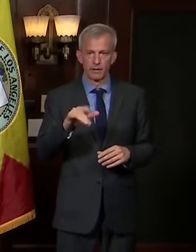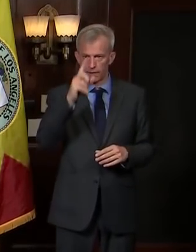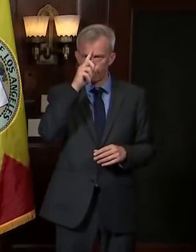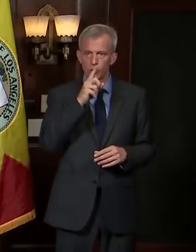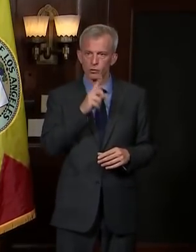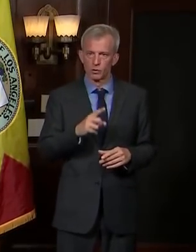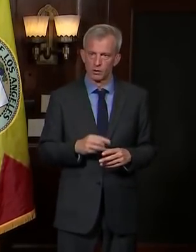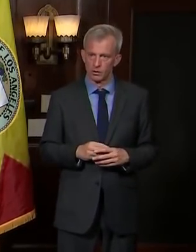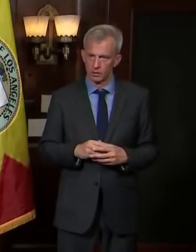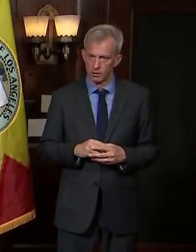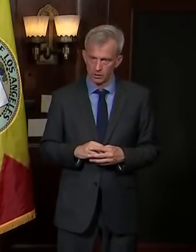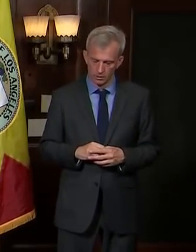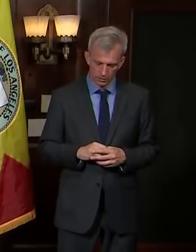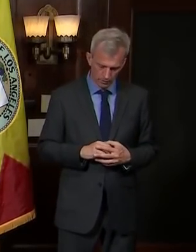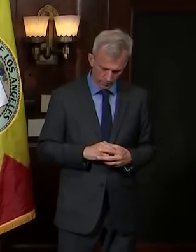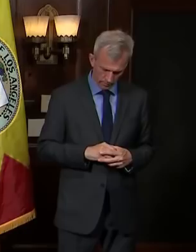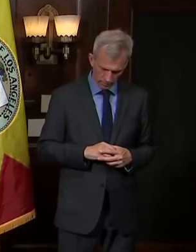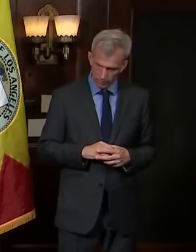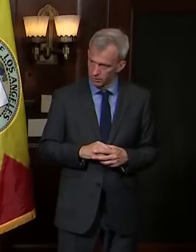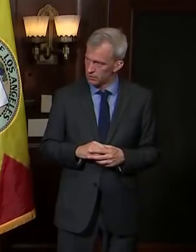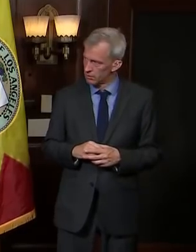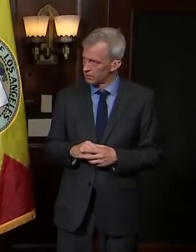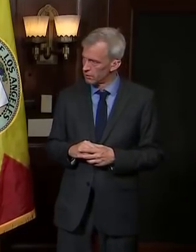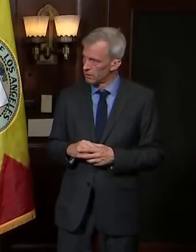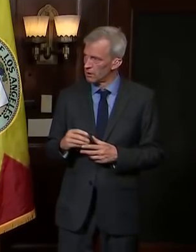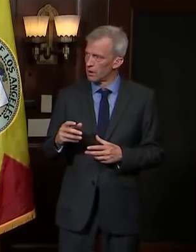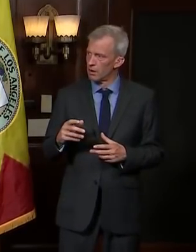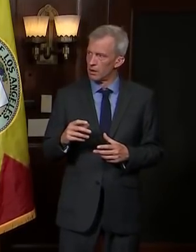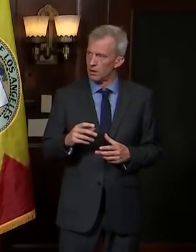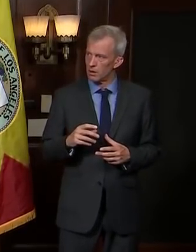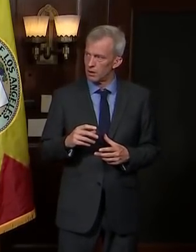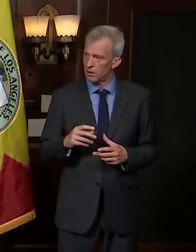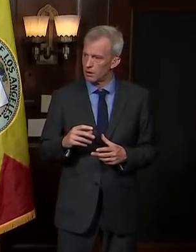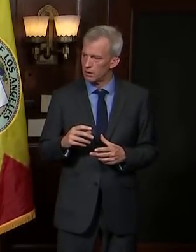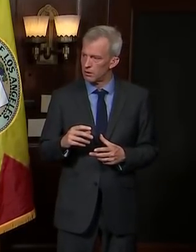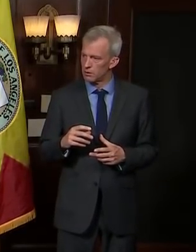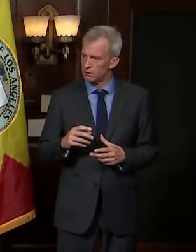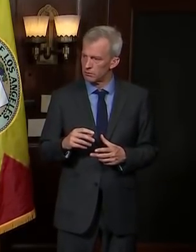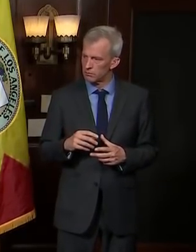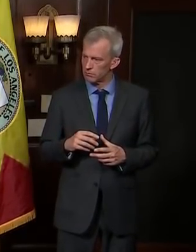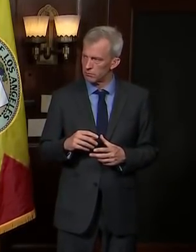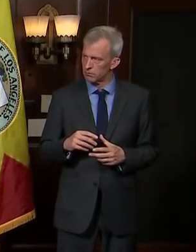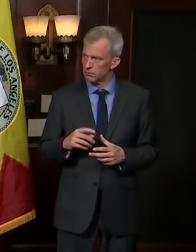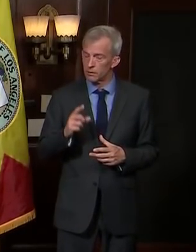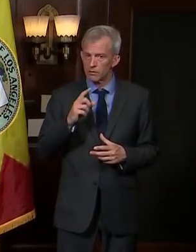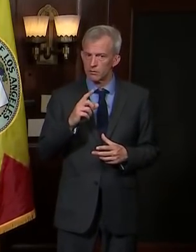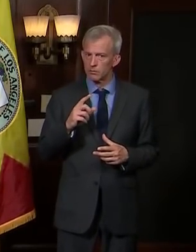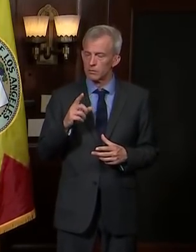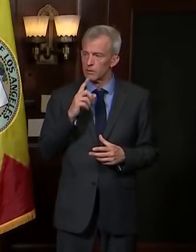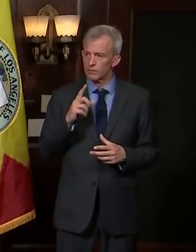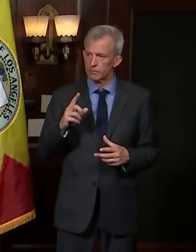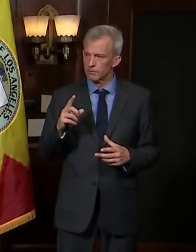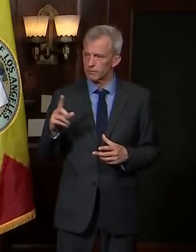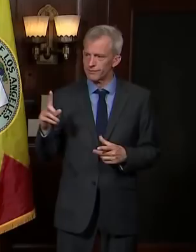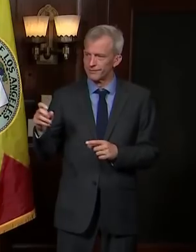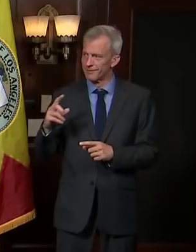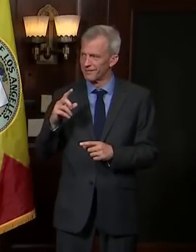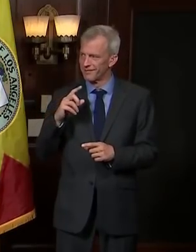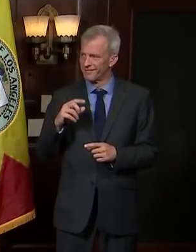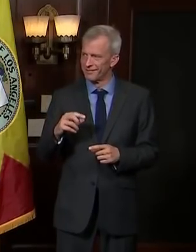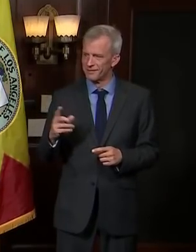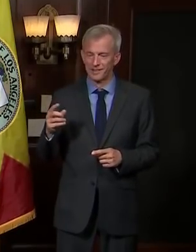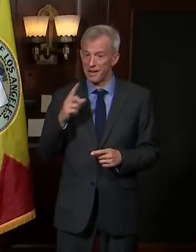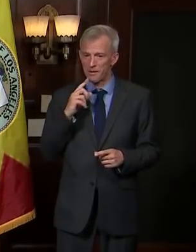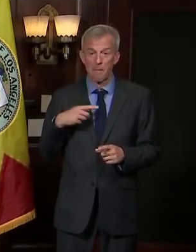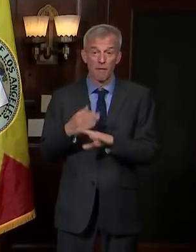And next we turn to the line of Steve Gregory. Oh, sorry, let me say one other thing. Your affiliation and your question. Actually, before your question. Hi, Mayor. Okay, go ahead,